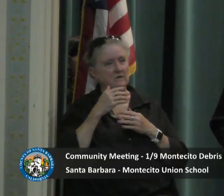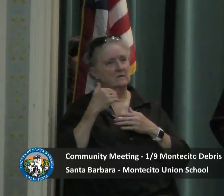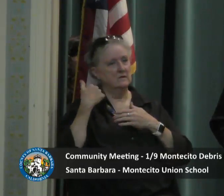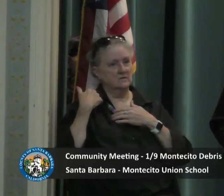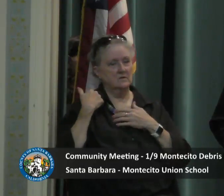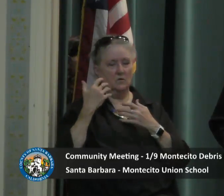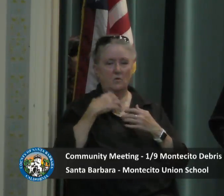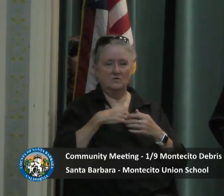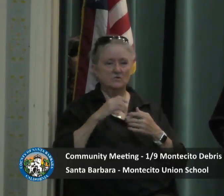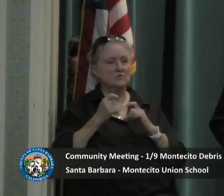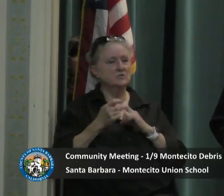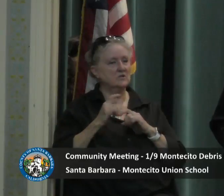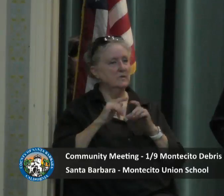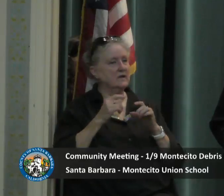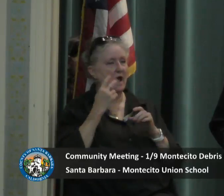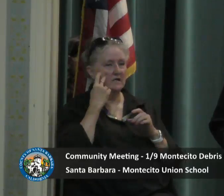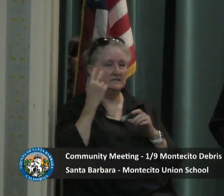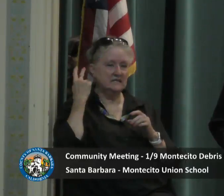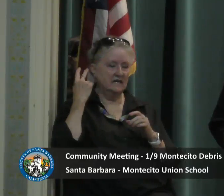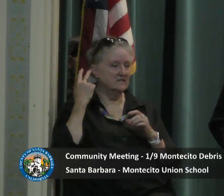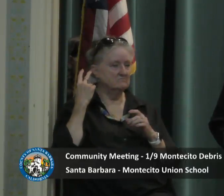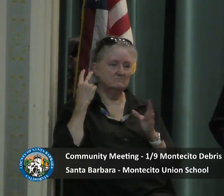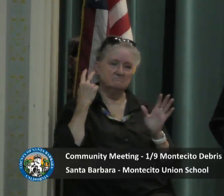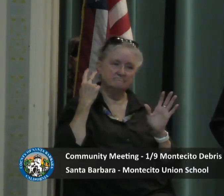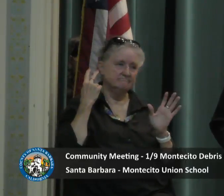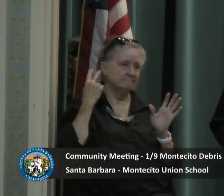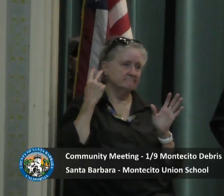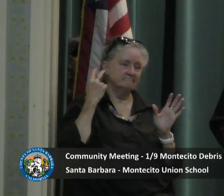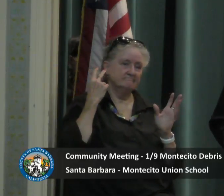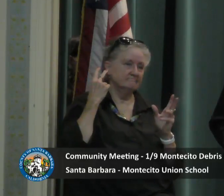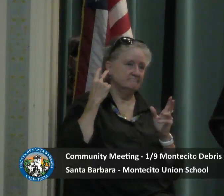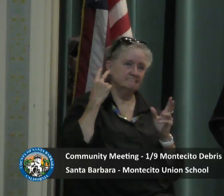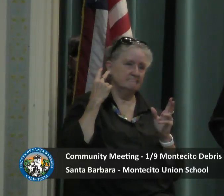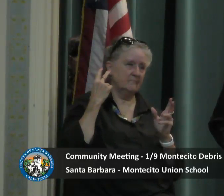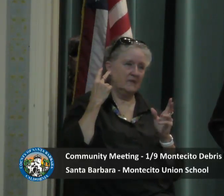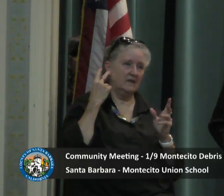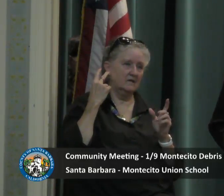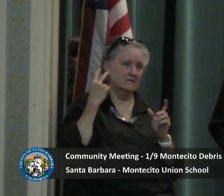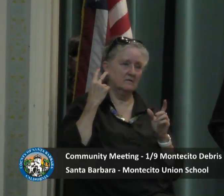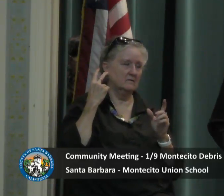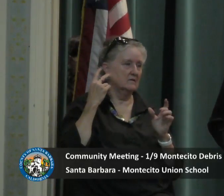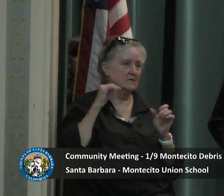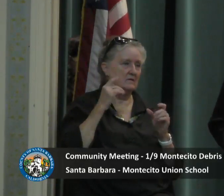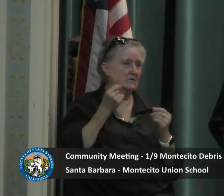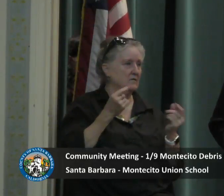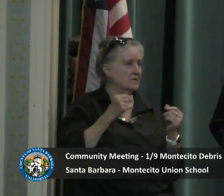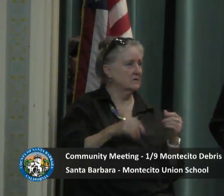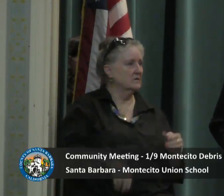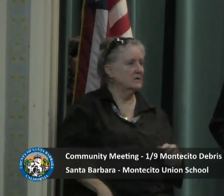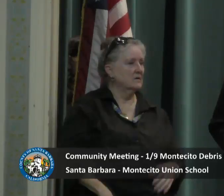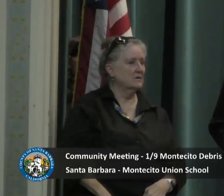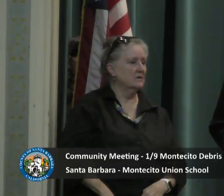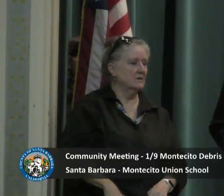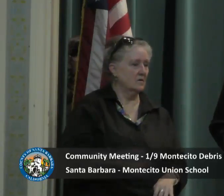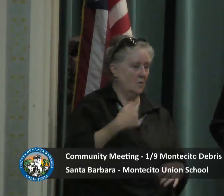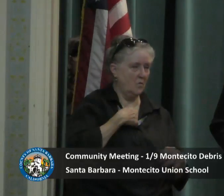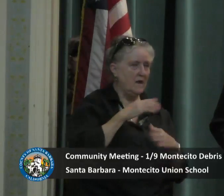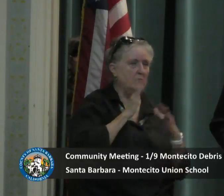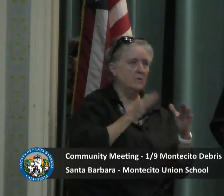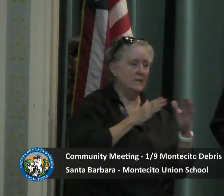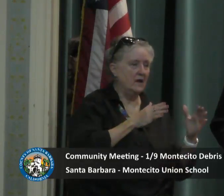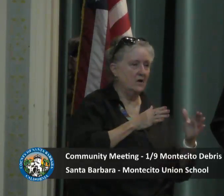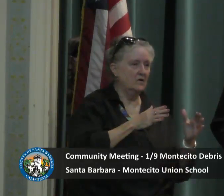might have changed. But hindsight is something different than what we get to do. We